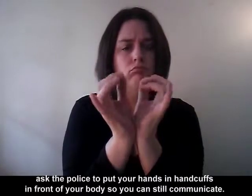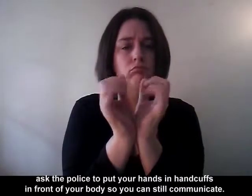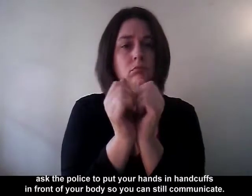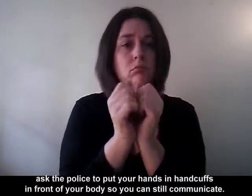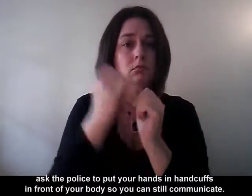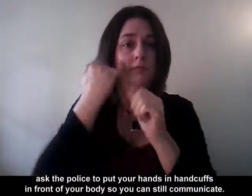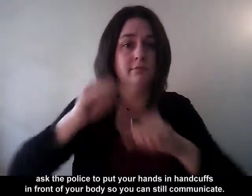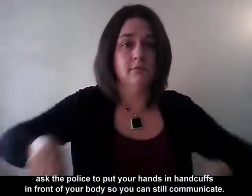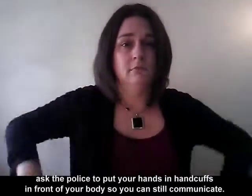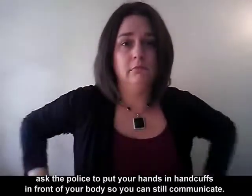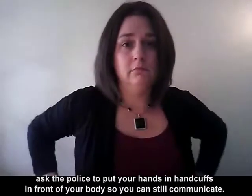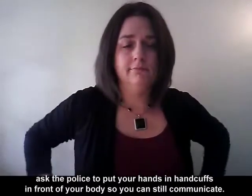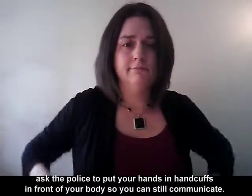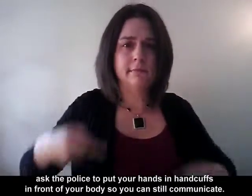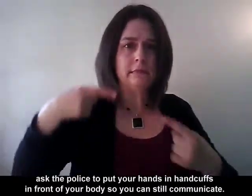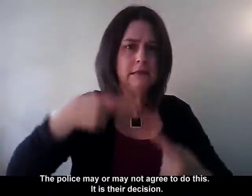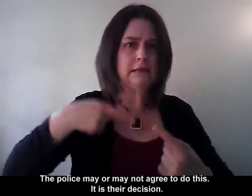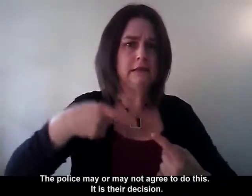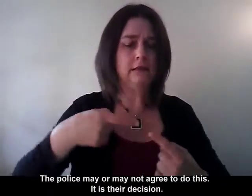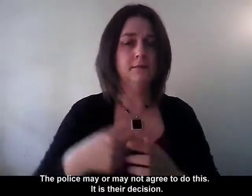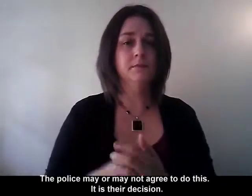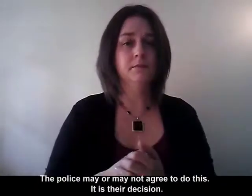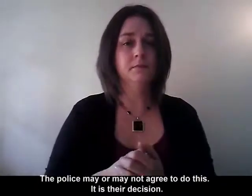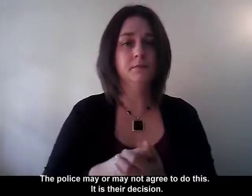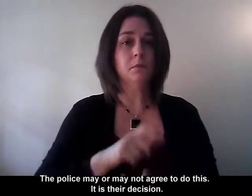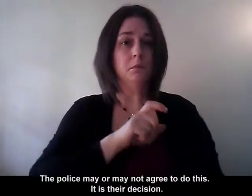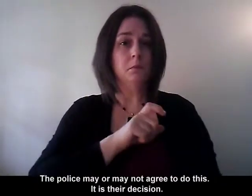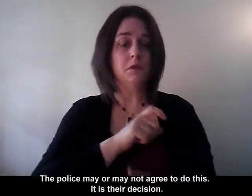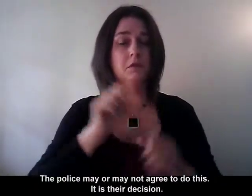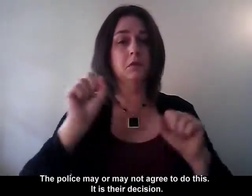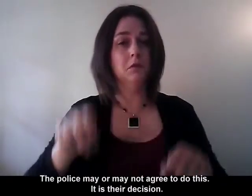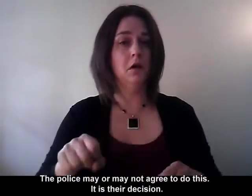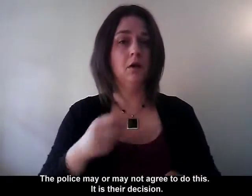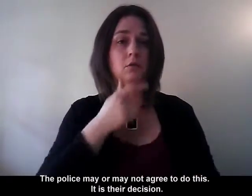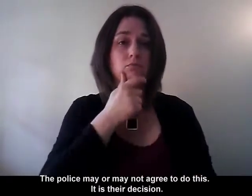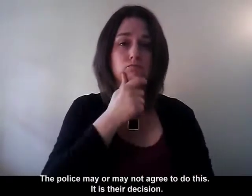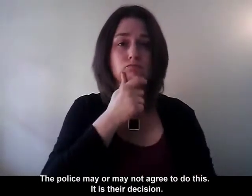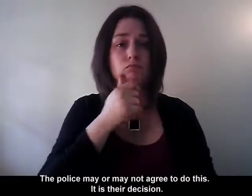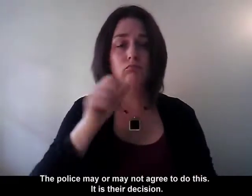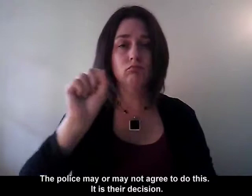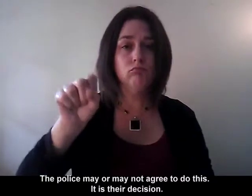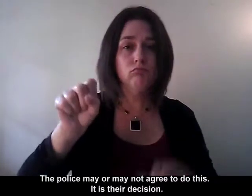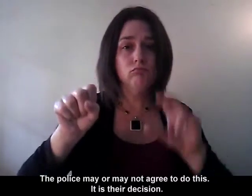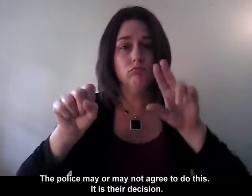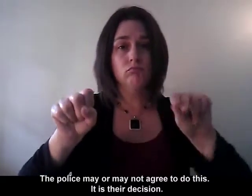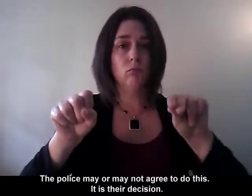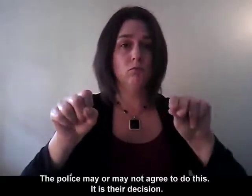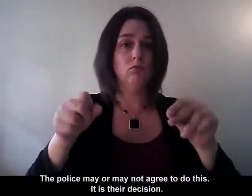still communicate. The police may or may not agree to do this. It is their decision.